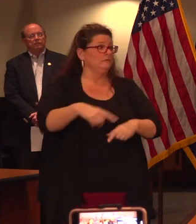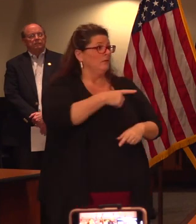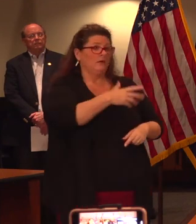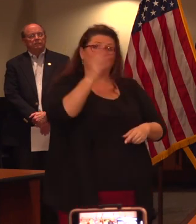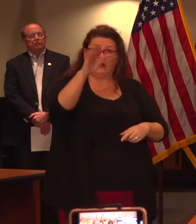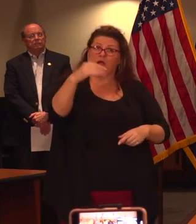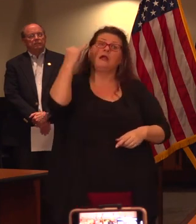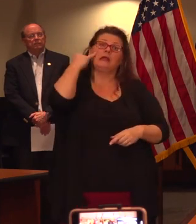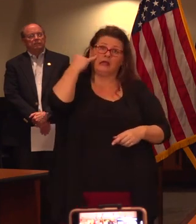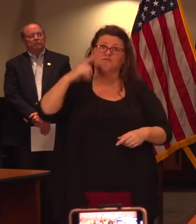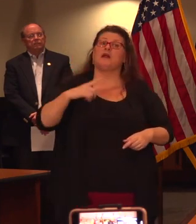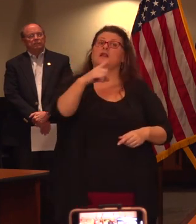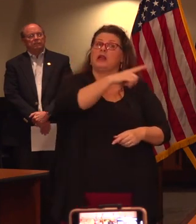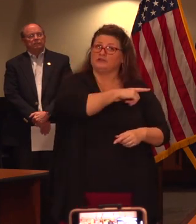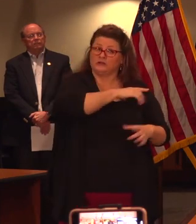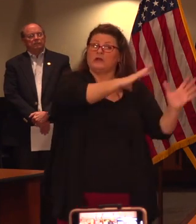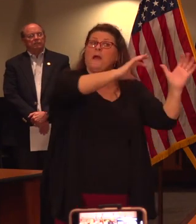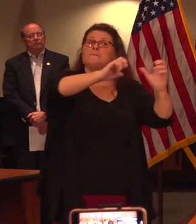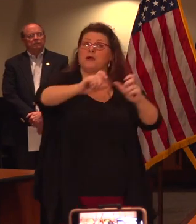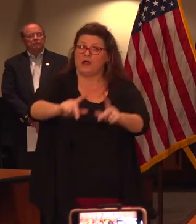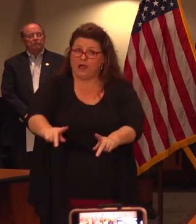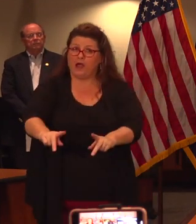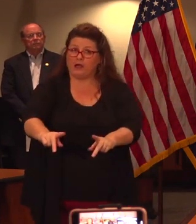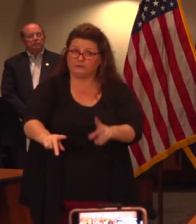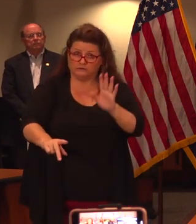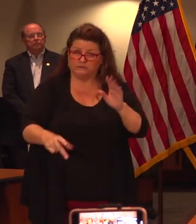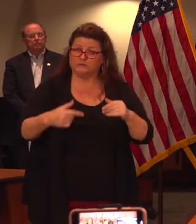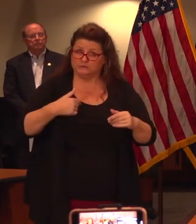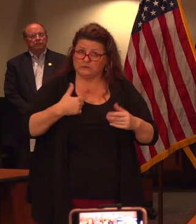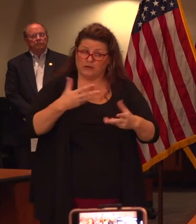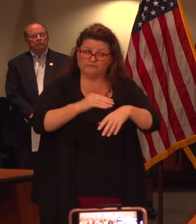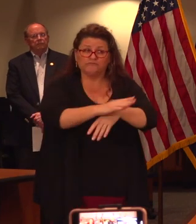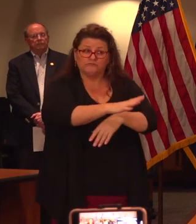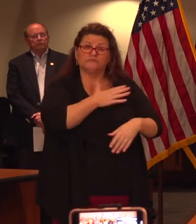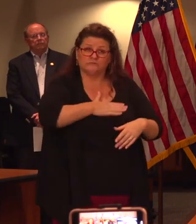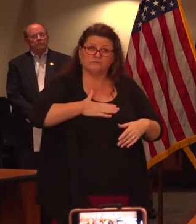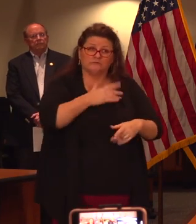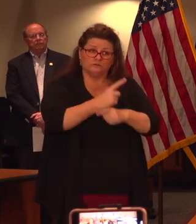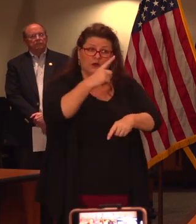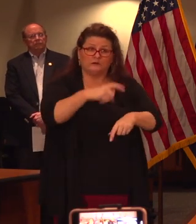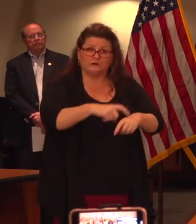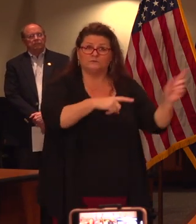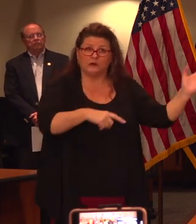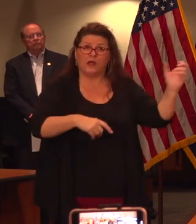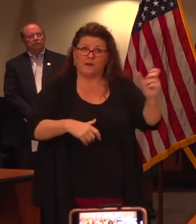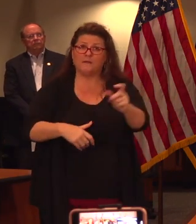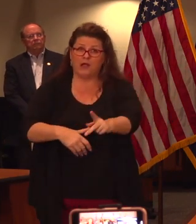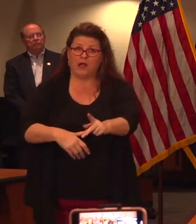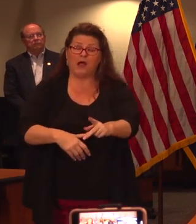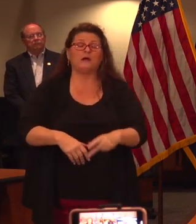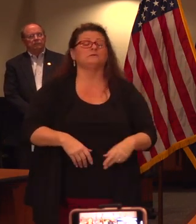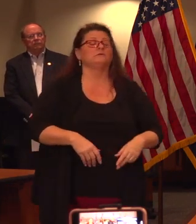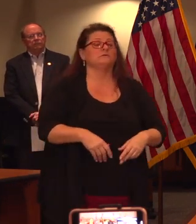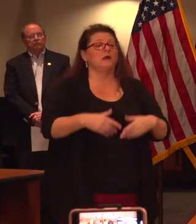If the legislature will come in, and I would advise them if that's one of the things that at the time that appears to be something that needs to be